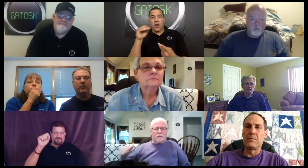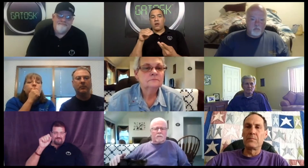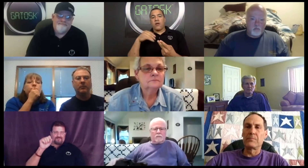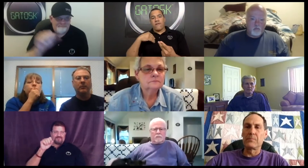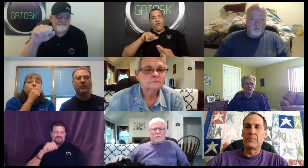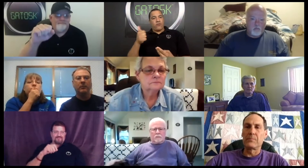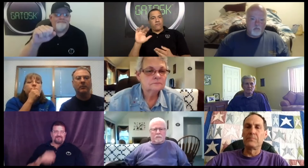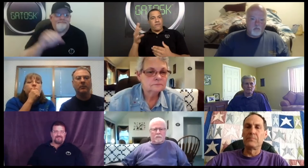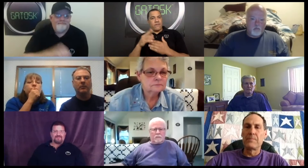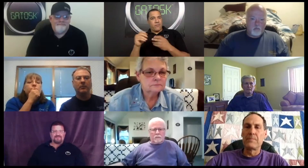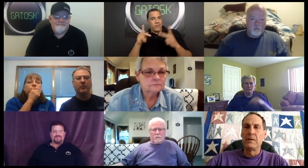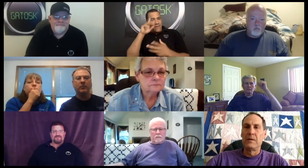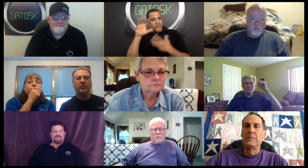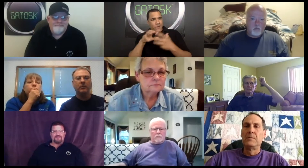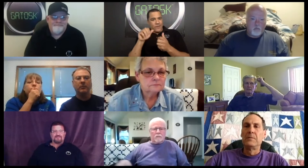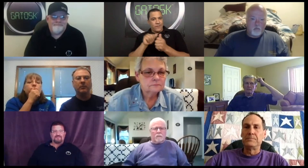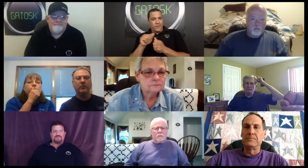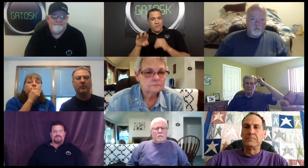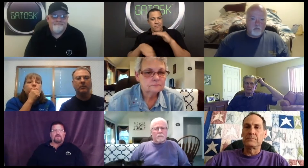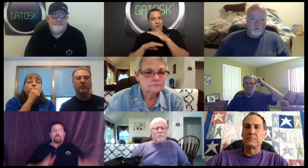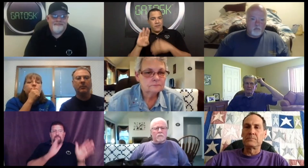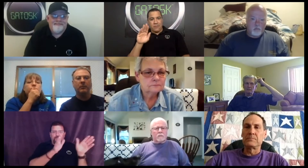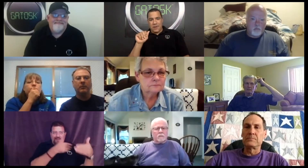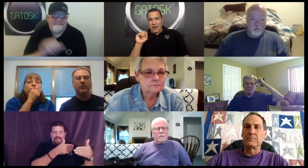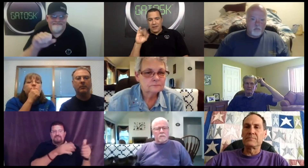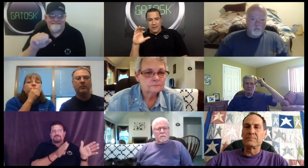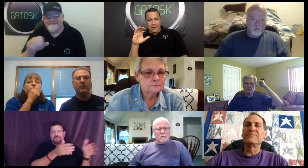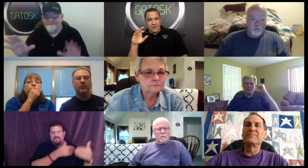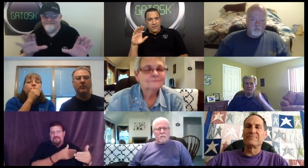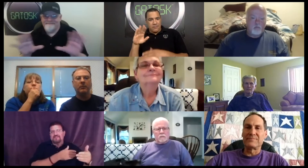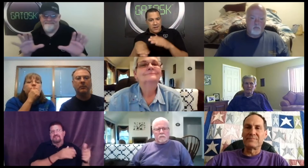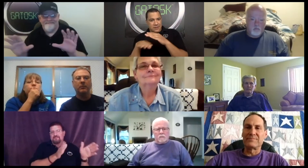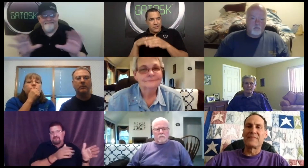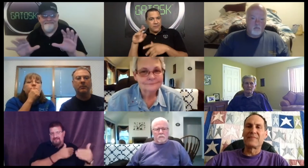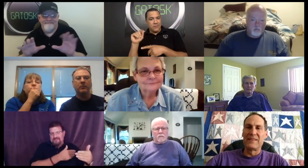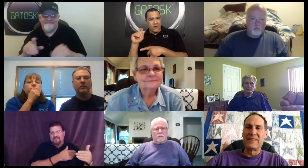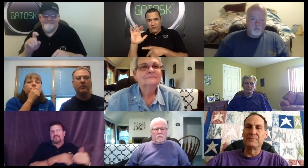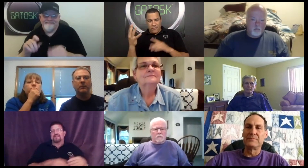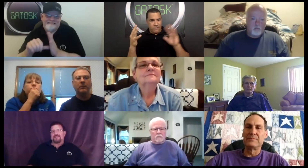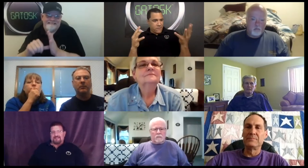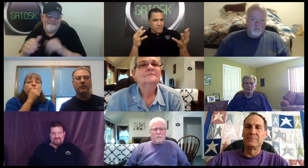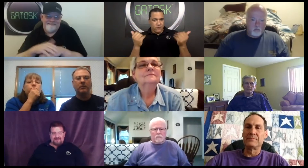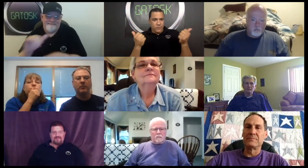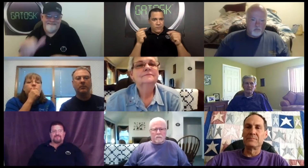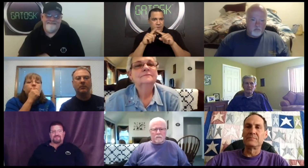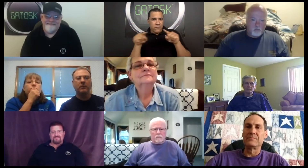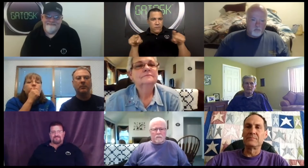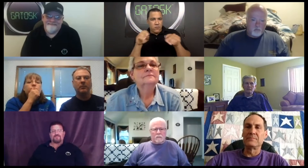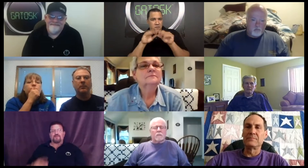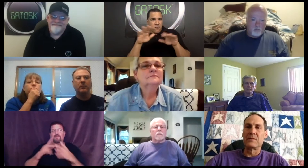talking about? Yes. And then there's another $5 that people are confusing with the basic pack. There's $5 and $5. There's